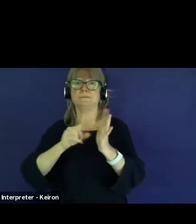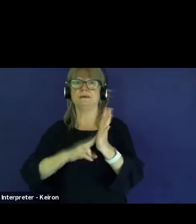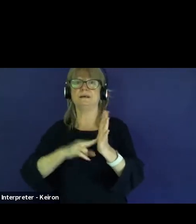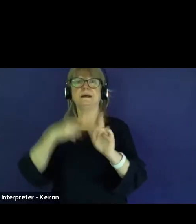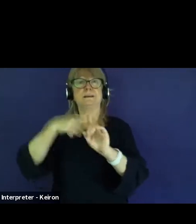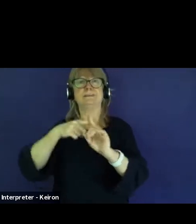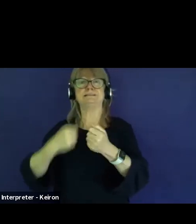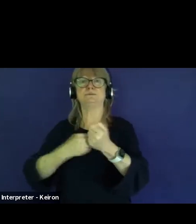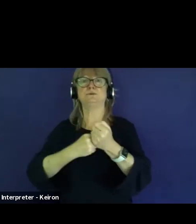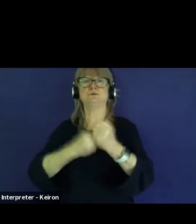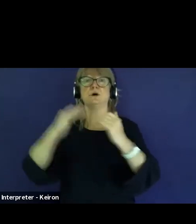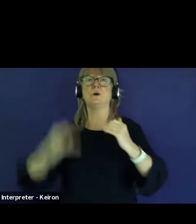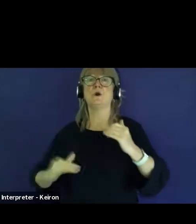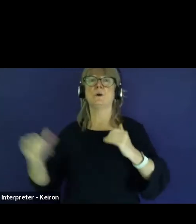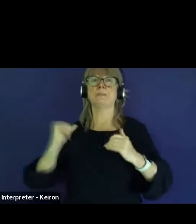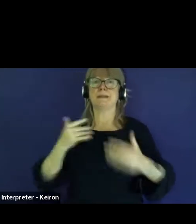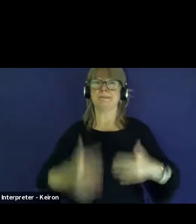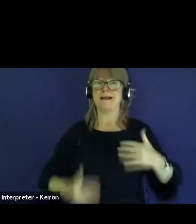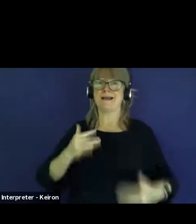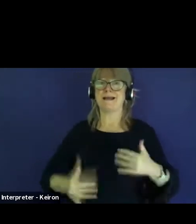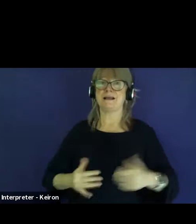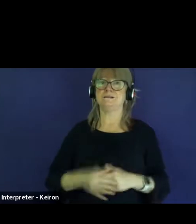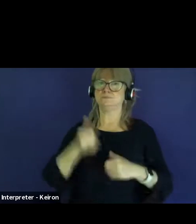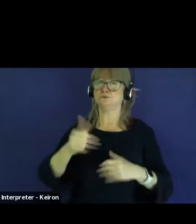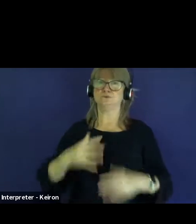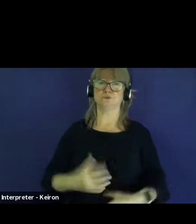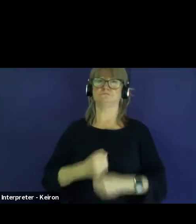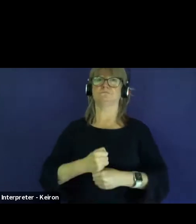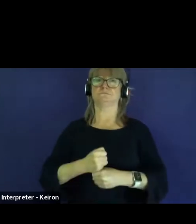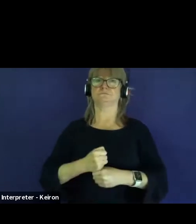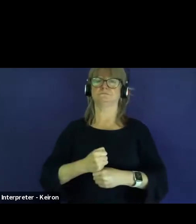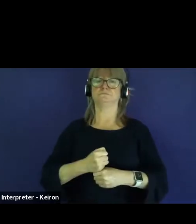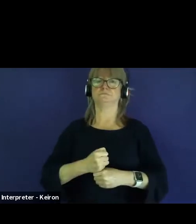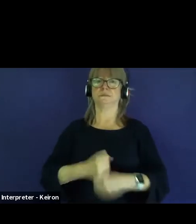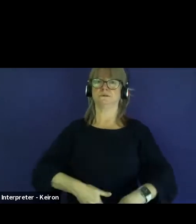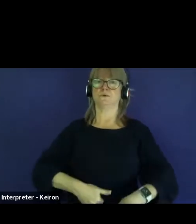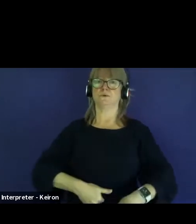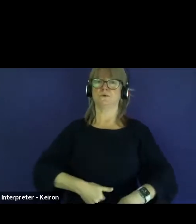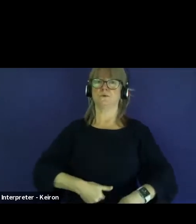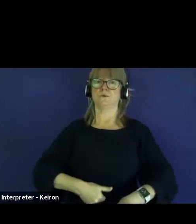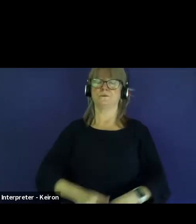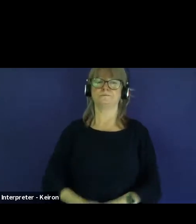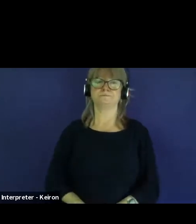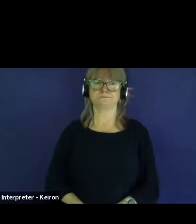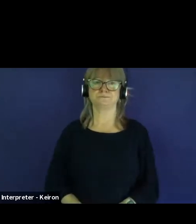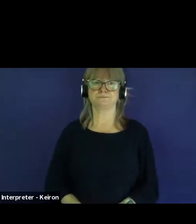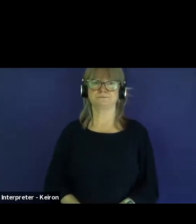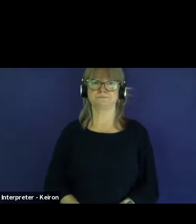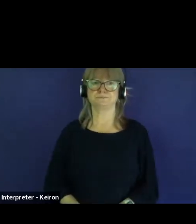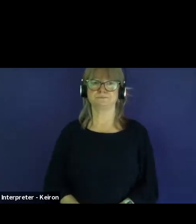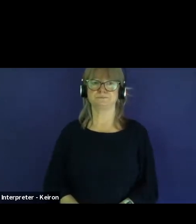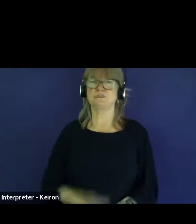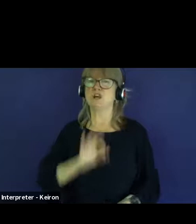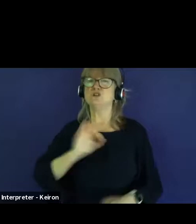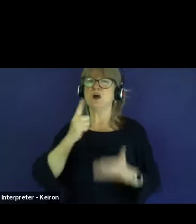So really good for lower back stability is to have a strong core down in this lower abdomen, which not many